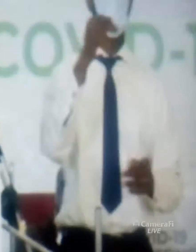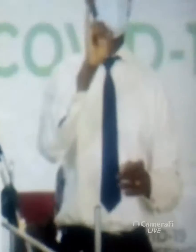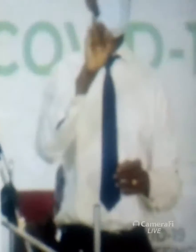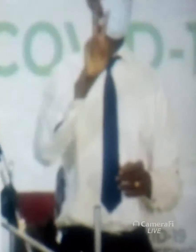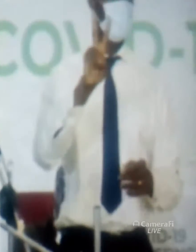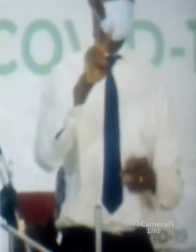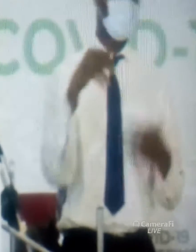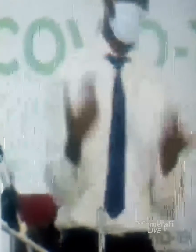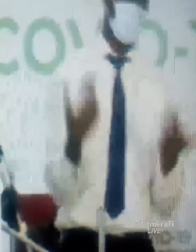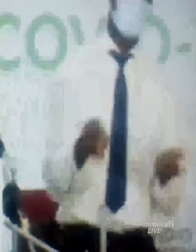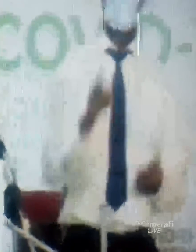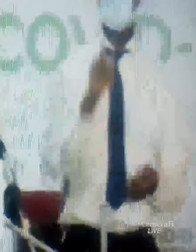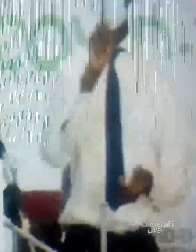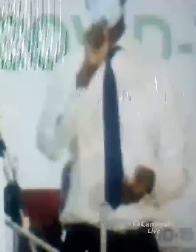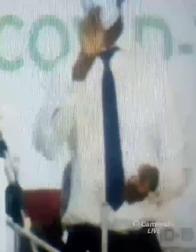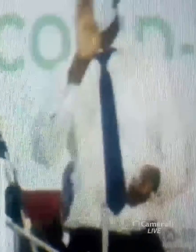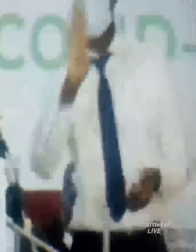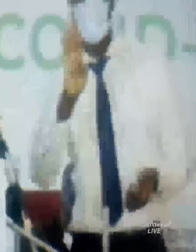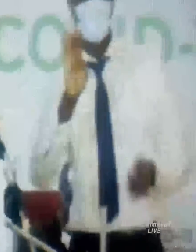tuberculosis program,